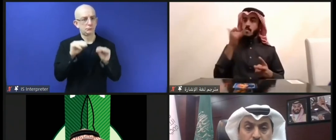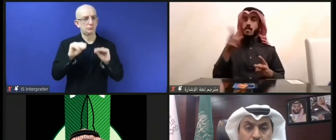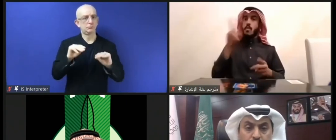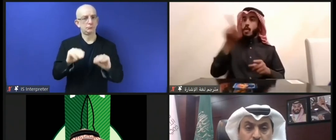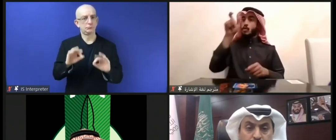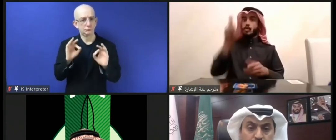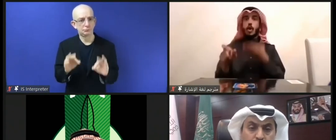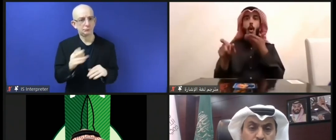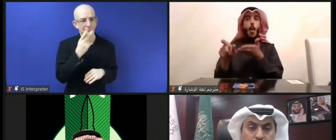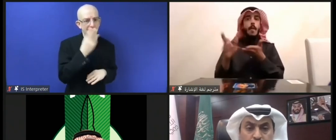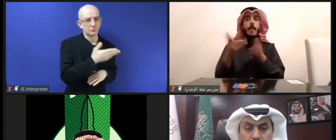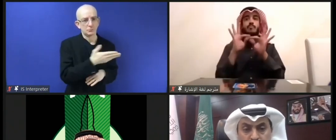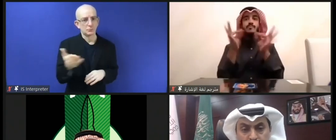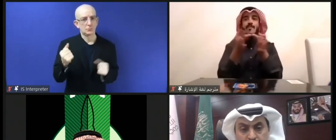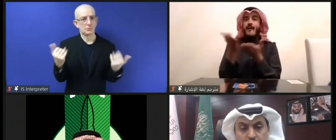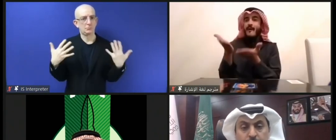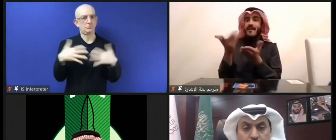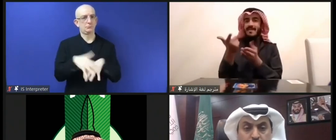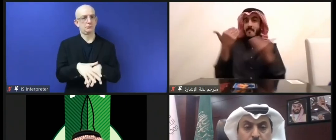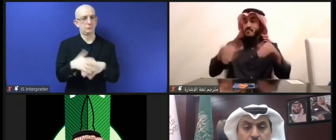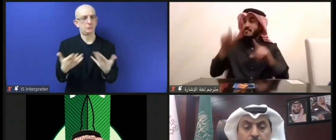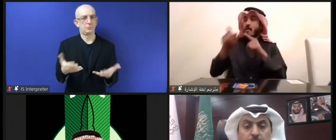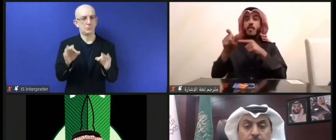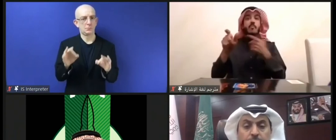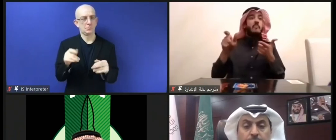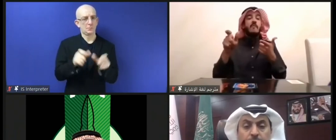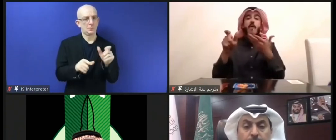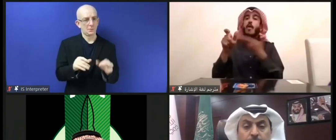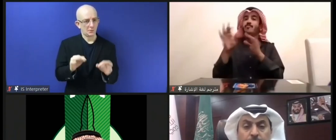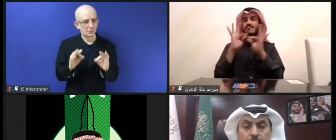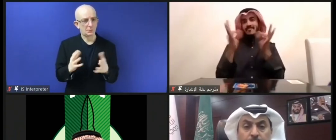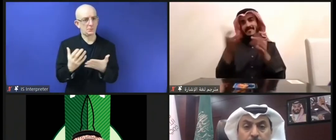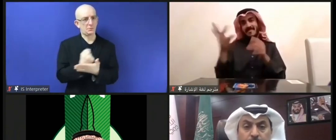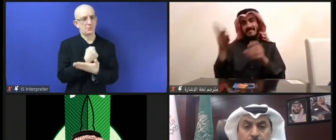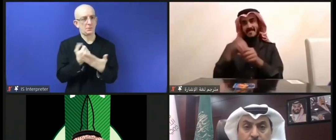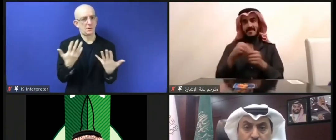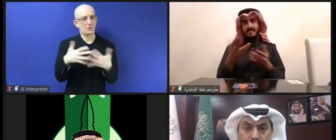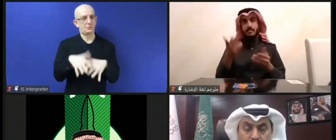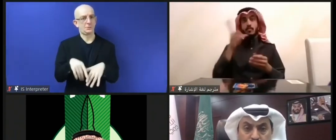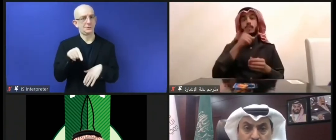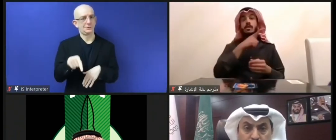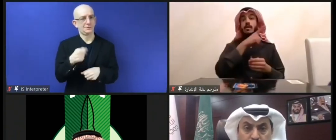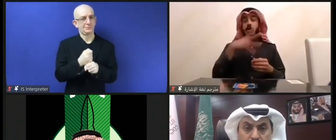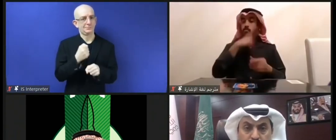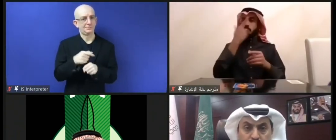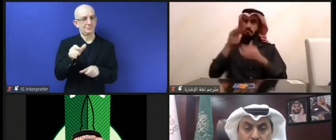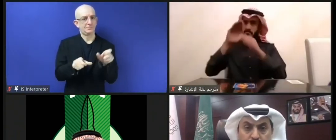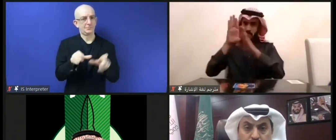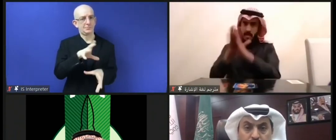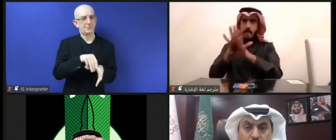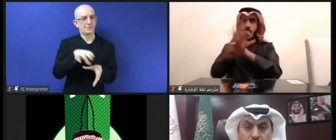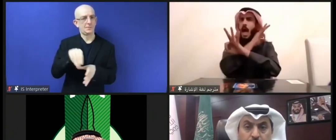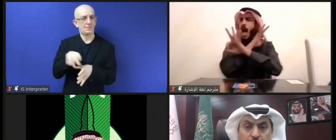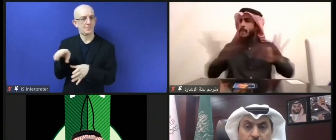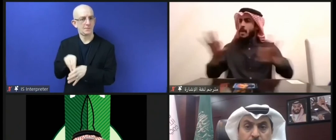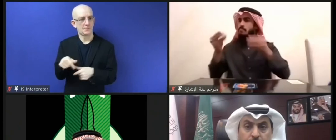We will provide them with all the facilities and tools that help them to achieve success and independence. Based